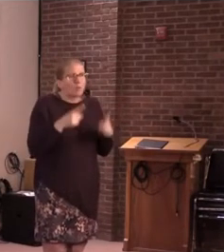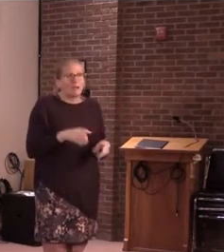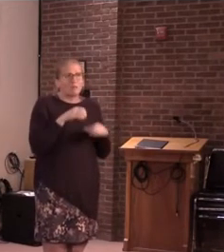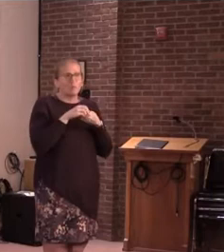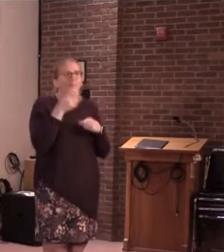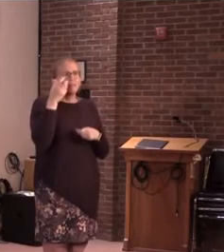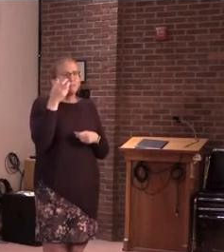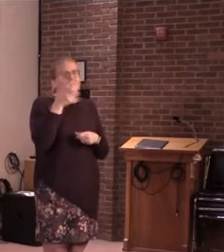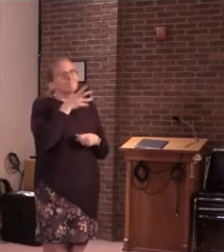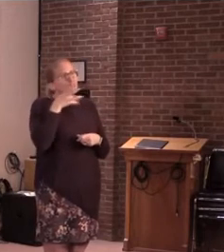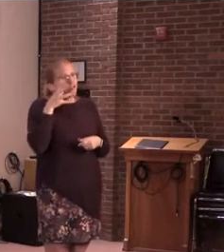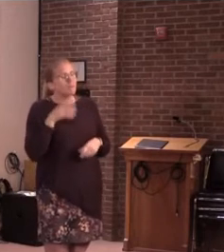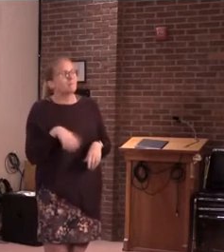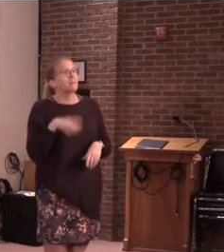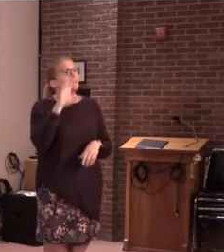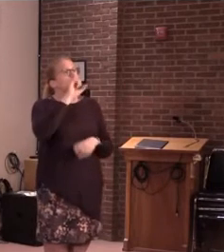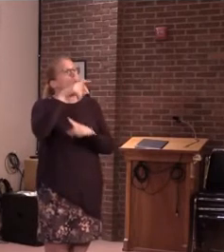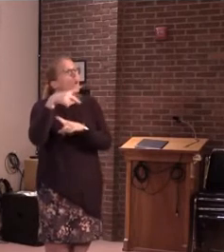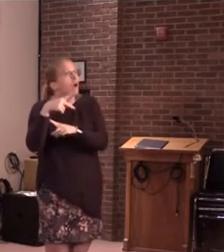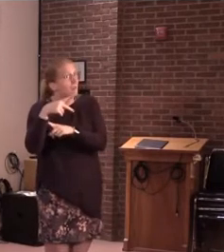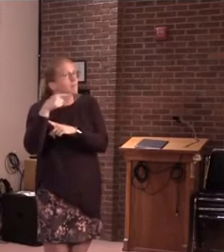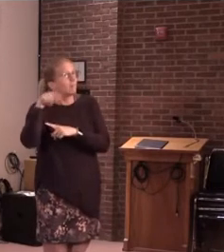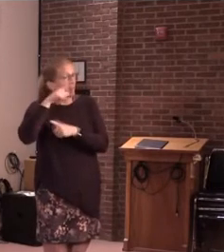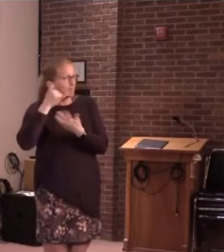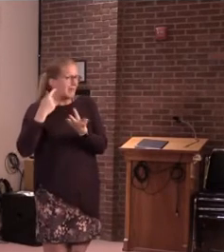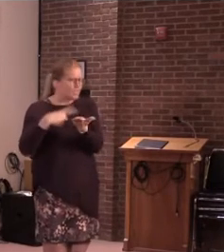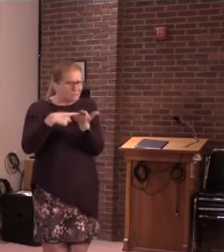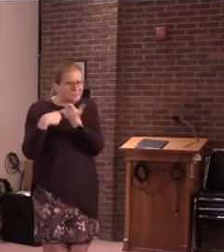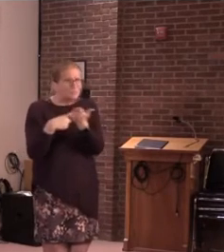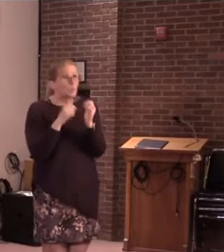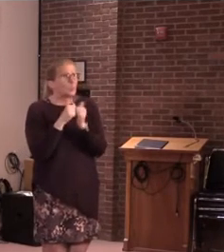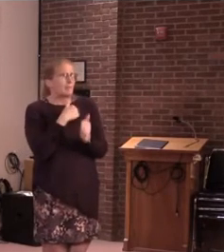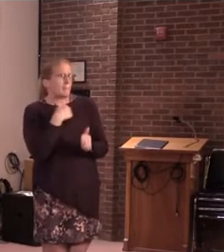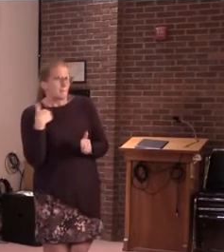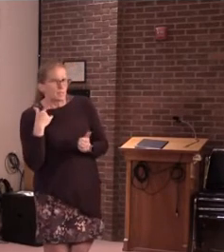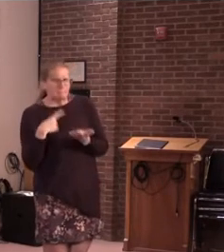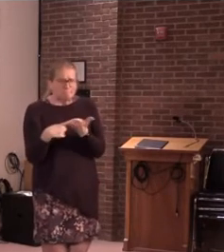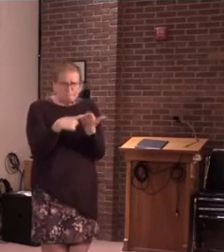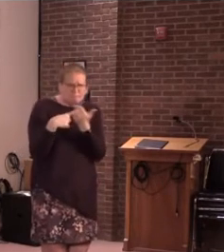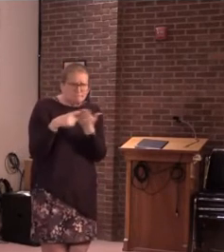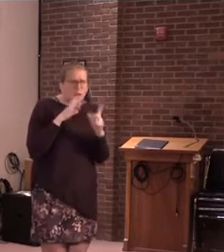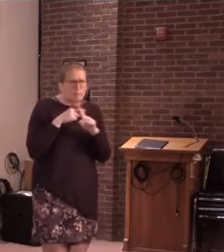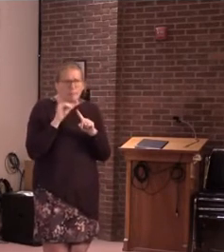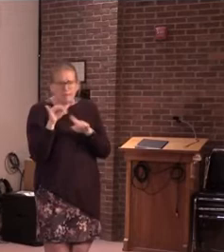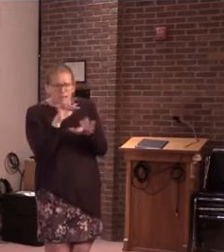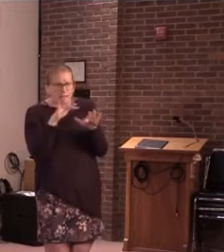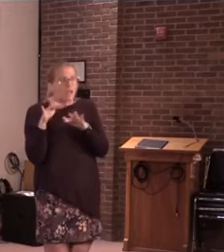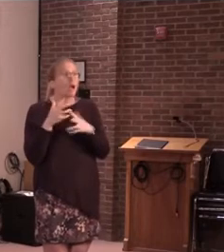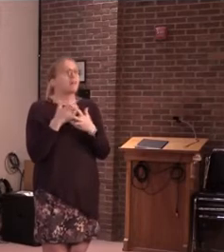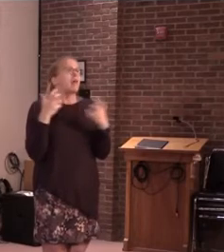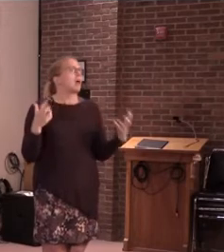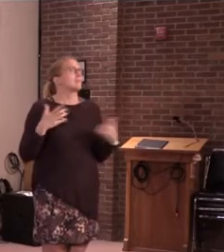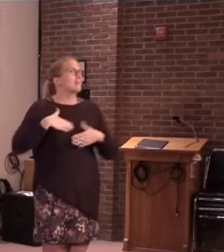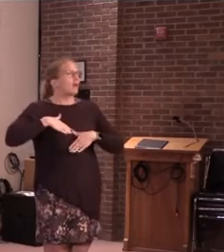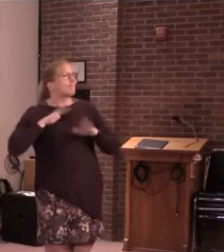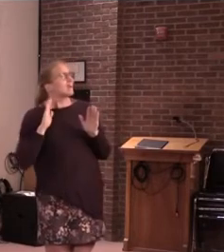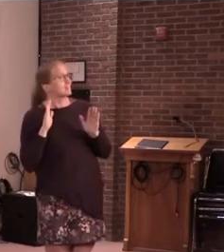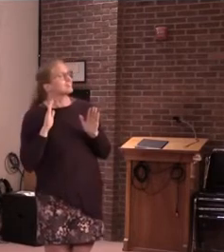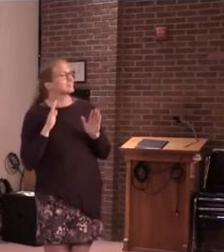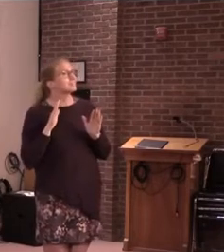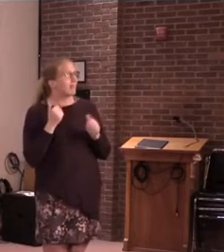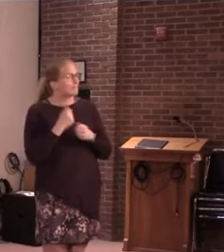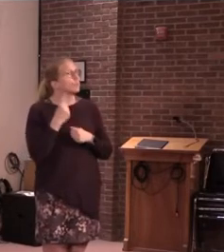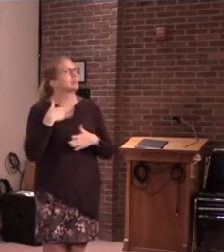now. Some of their co-ops are having those conversations with their members as well. Lots of sacrifice that's happening there as well.